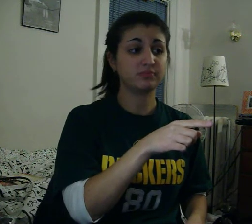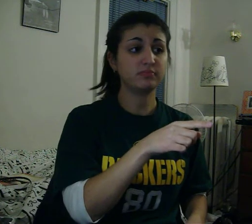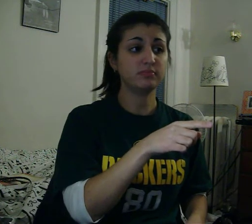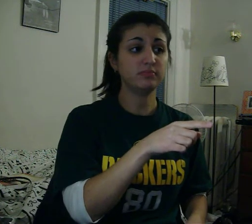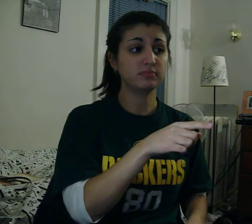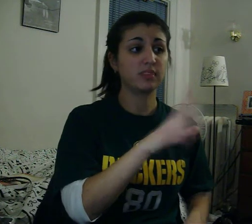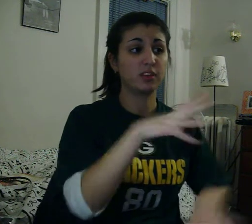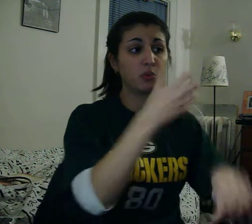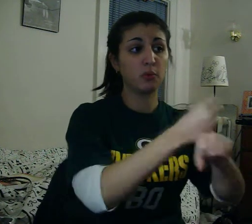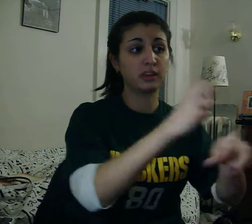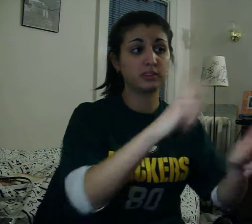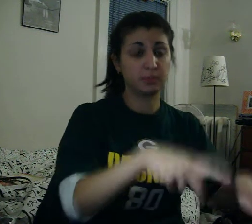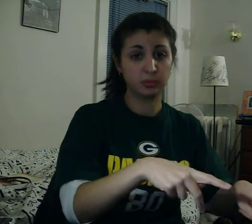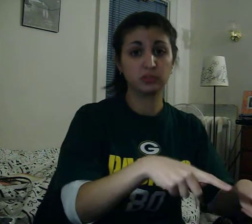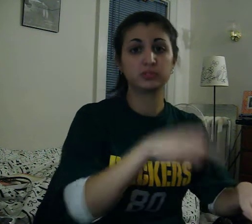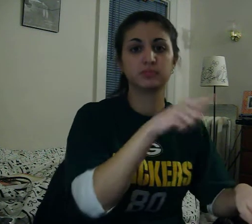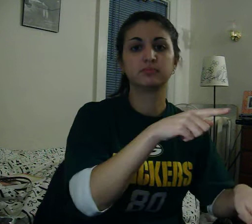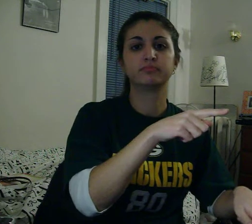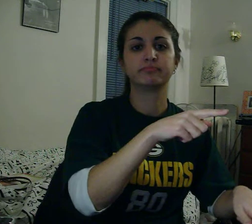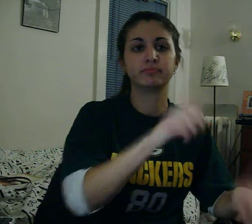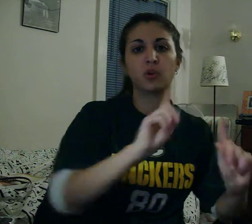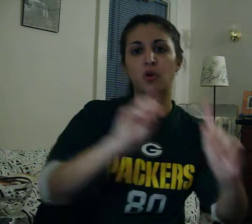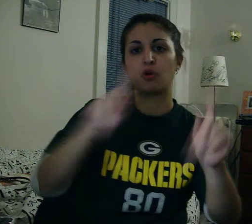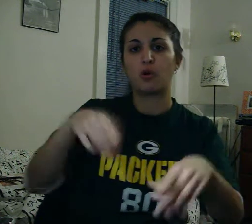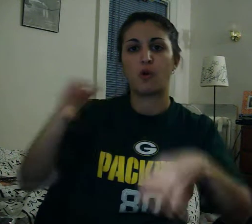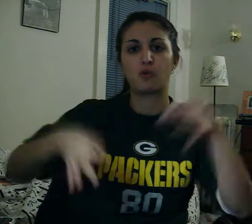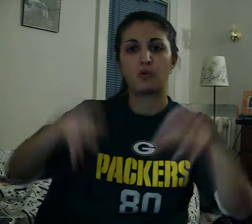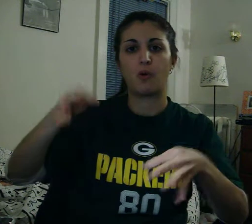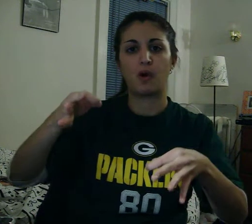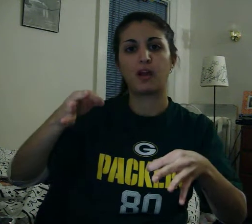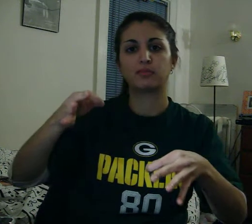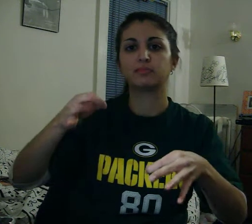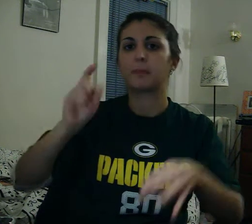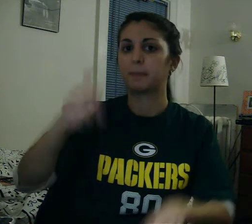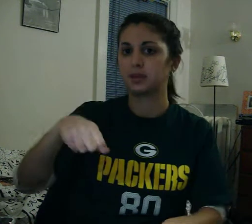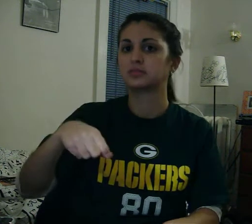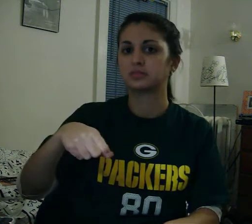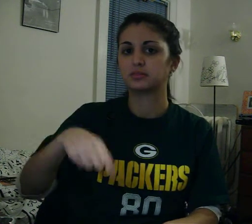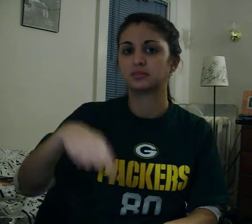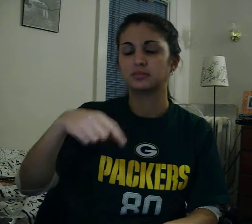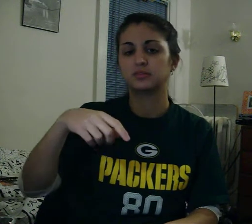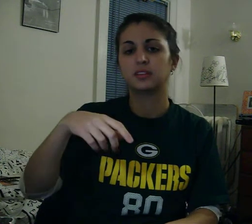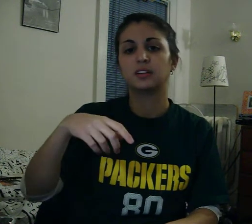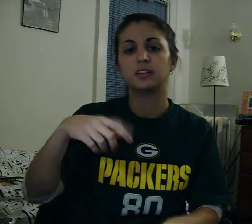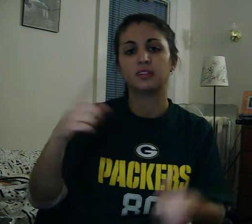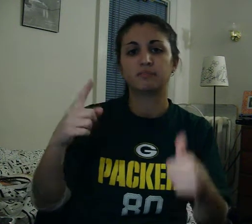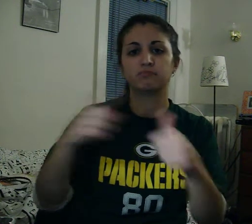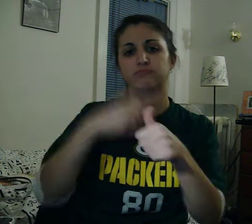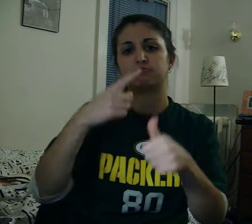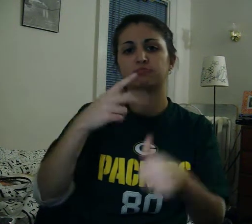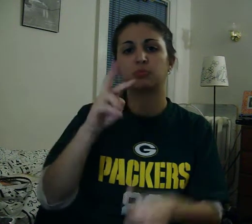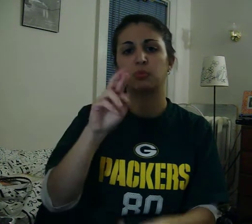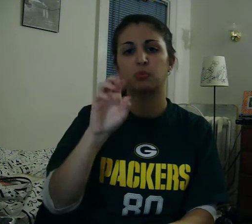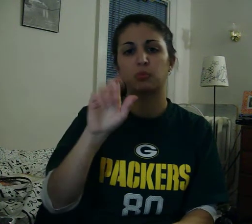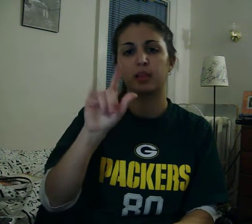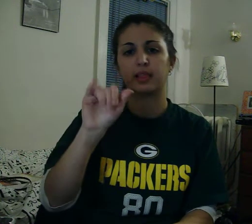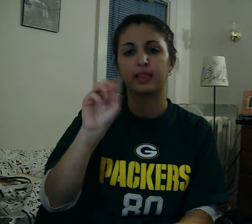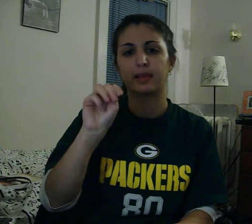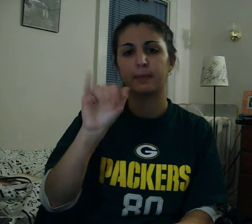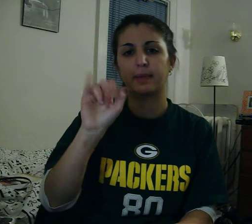what is called again the preliminary hearing. It's at that time the prosecutor will present evidence before the